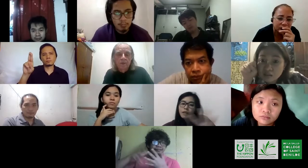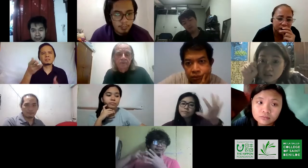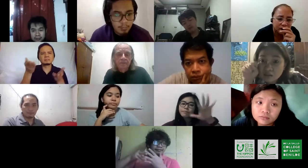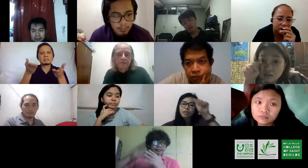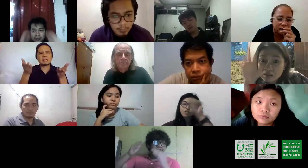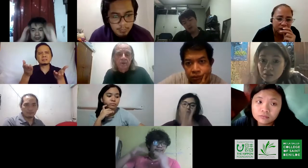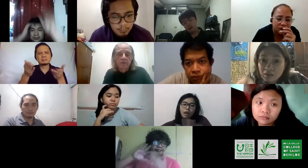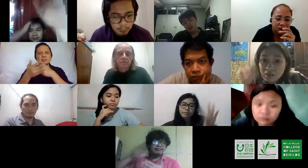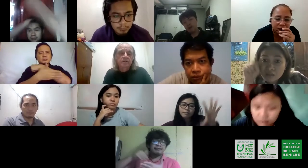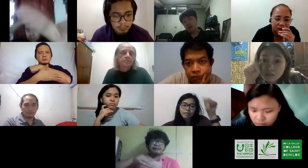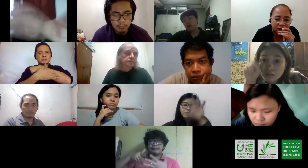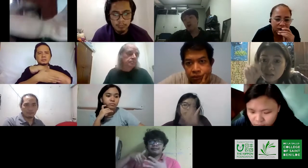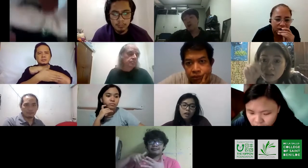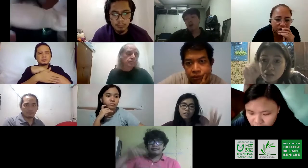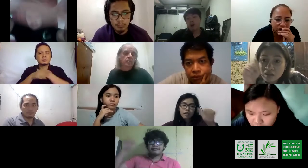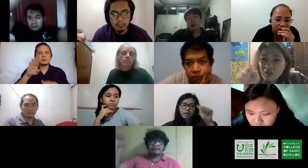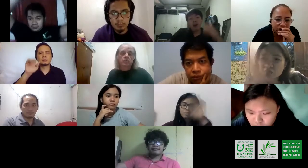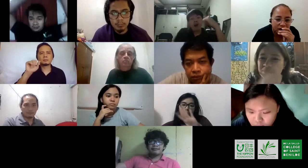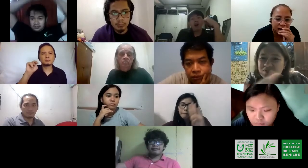What country does it belong to?